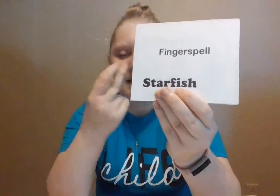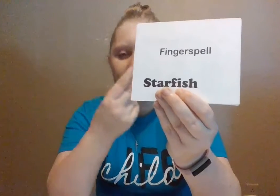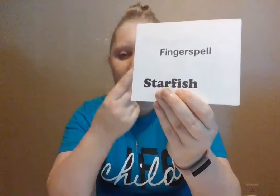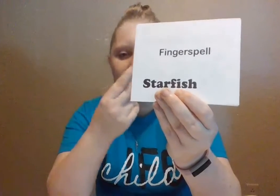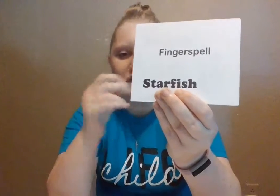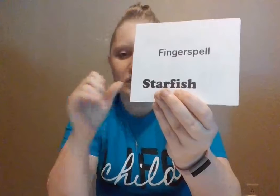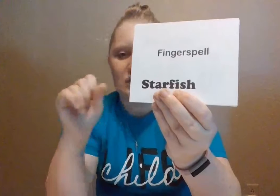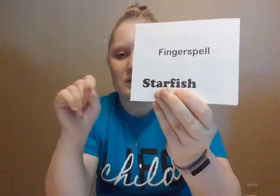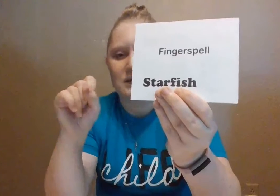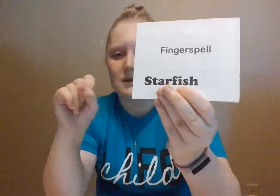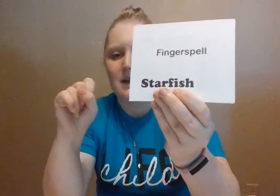Starfish.